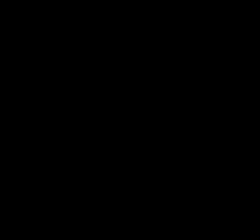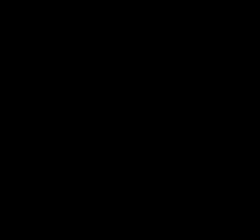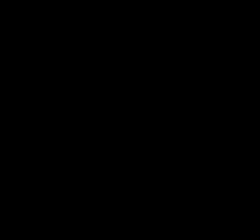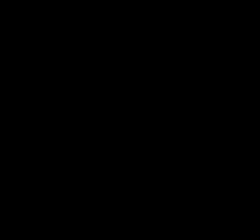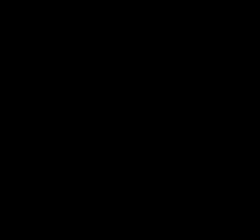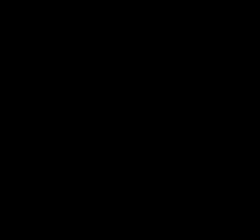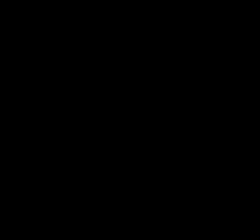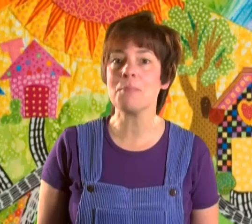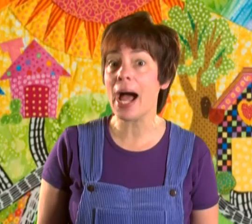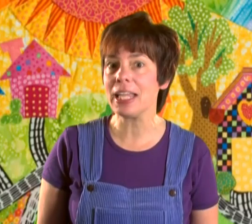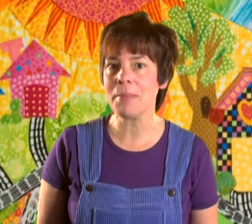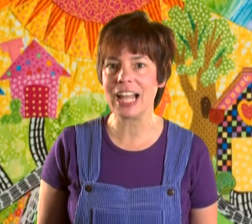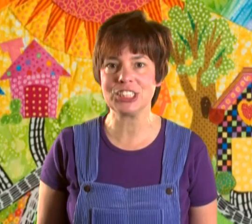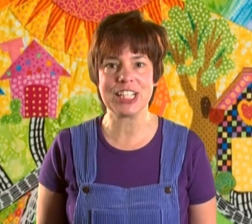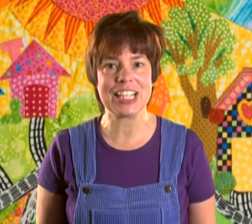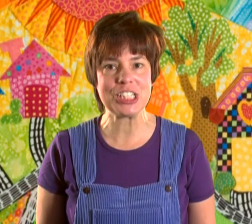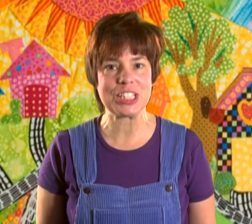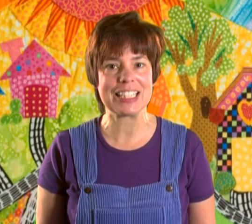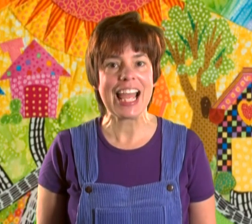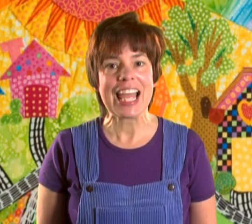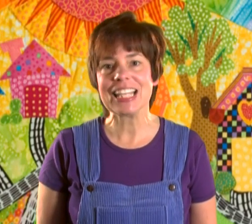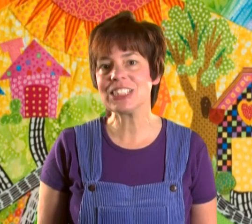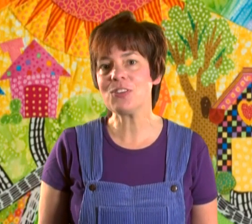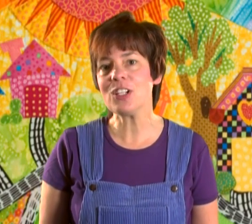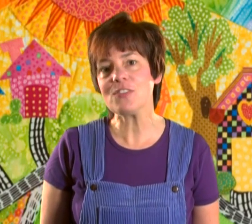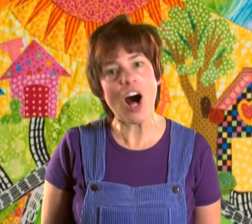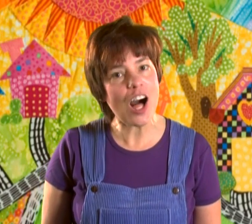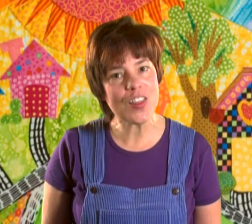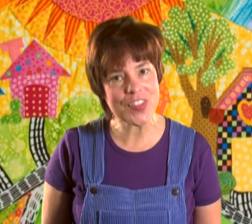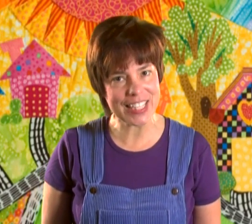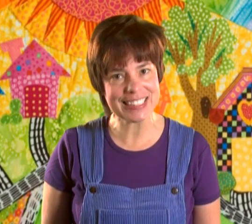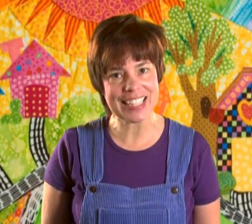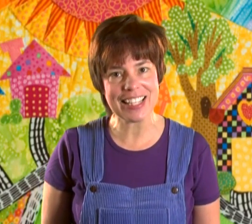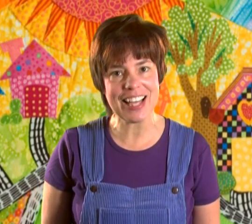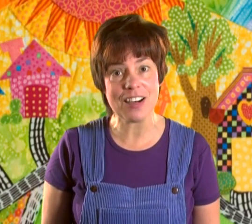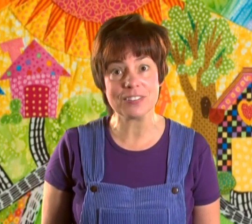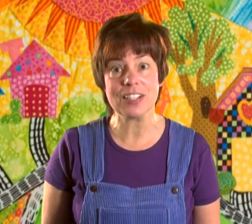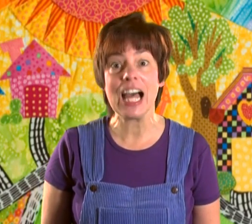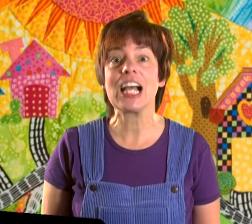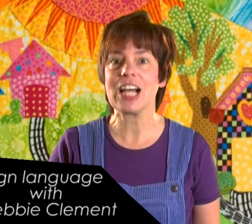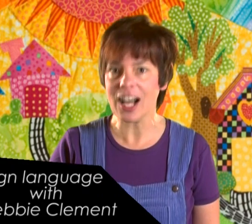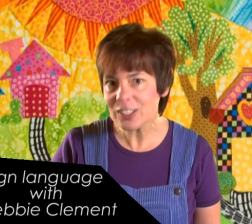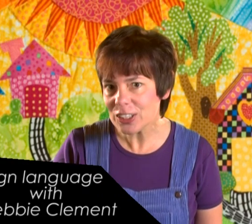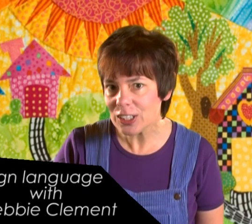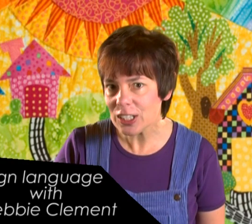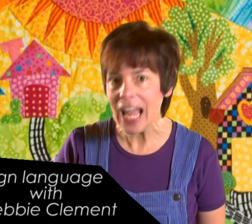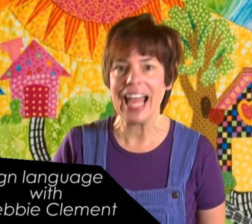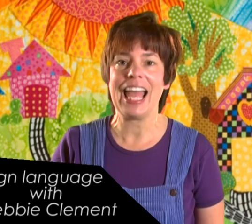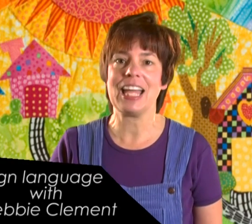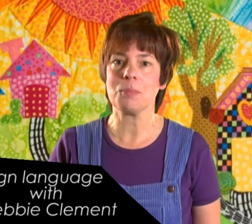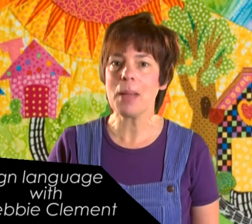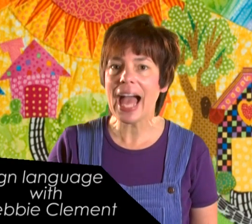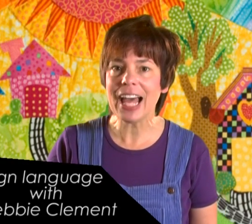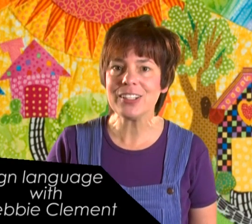This is the land of my imagination. It's full of all the things I love. Color and